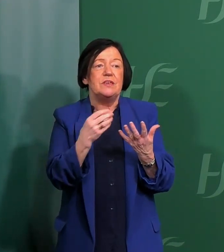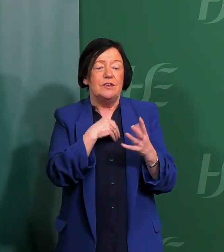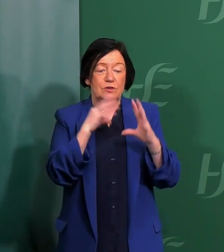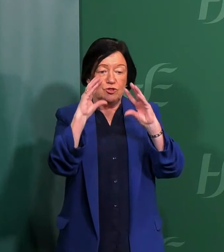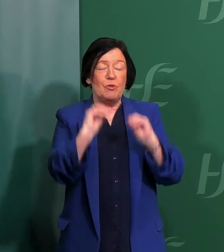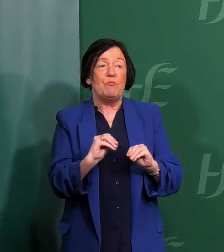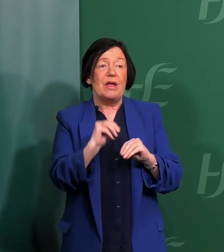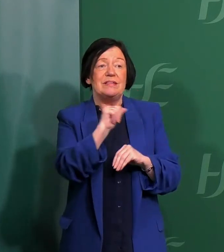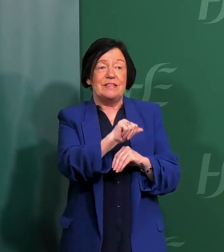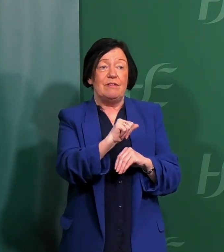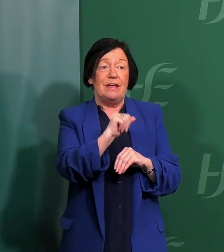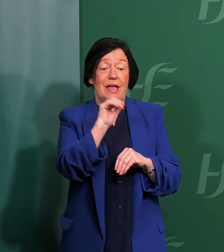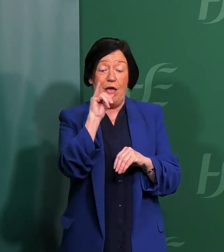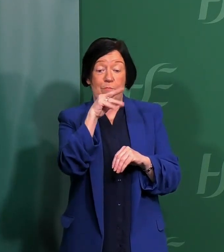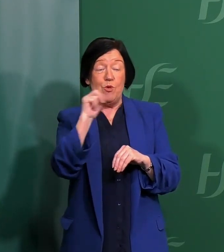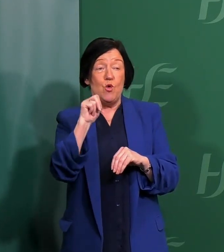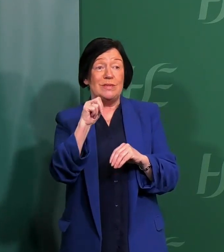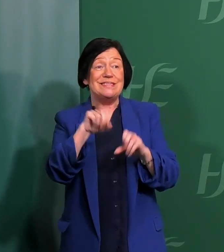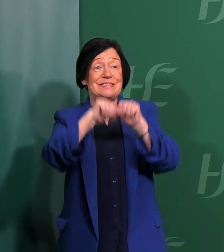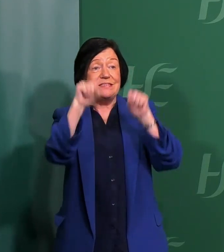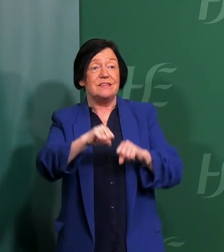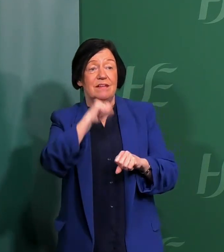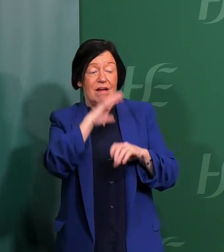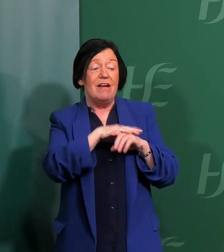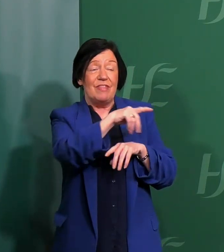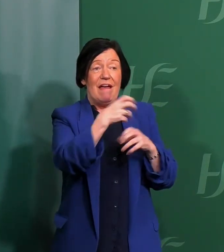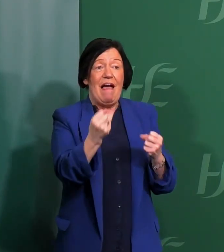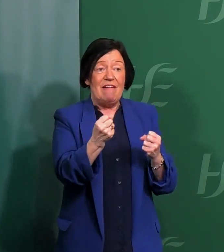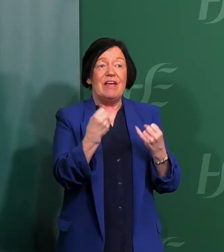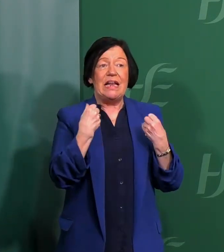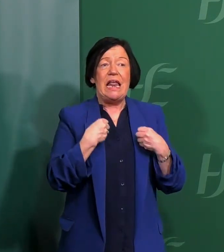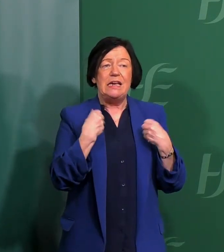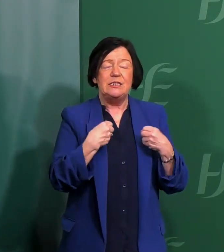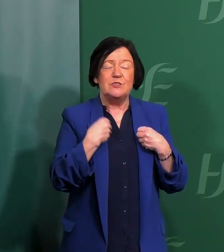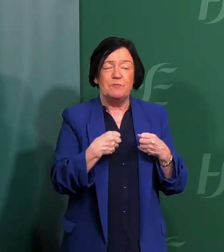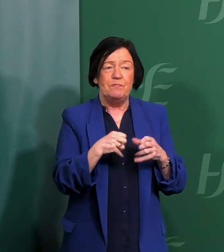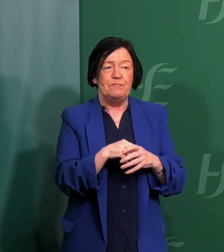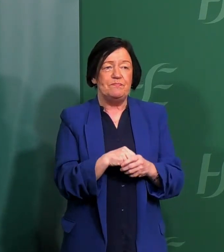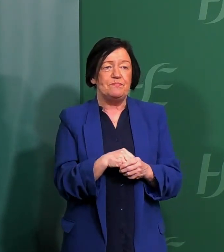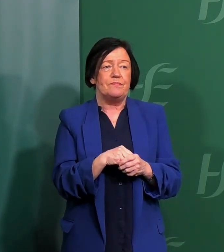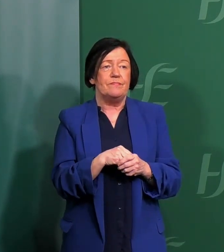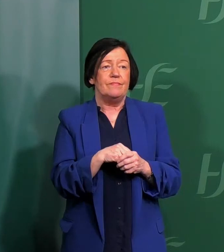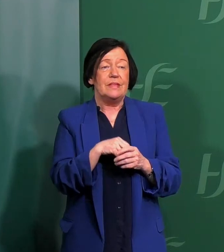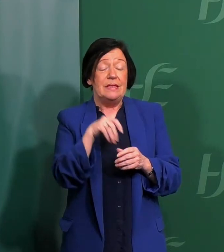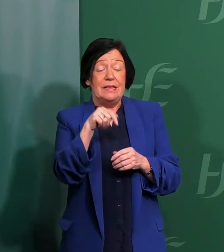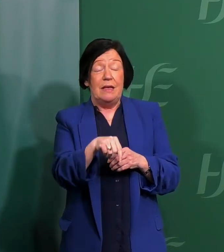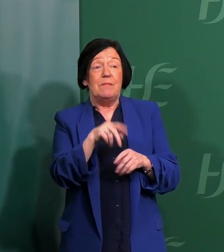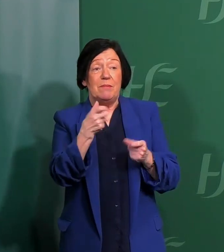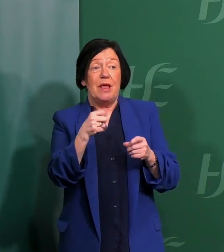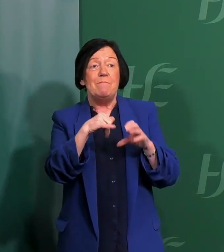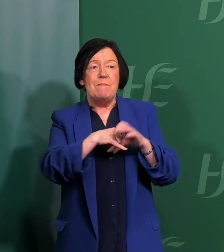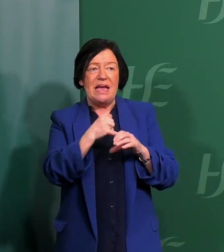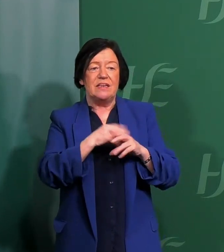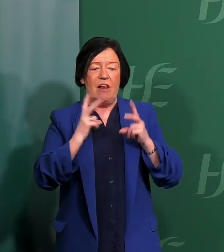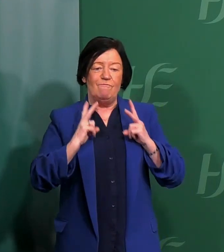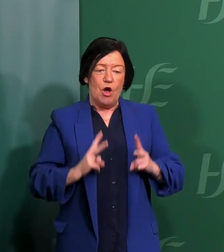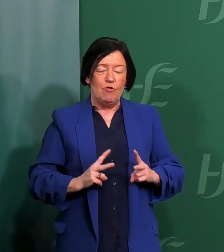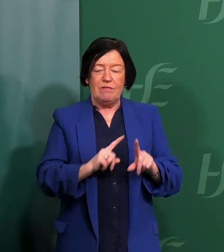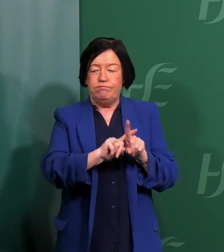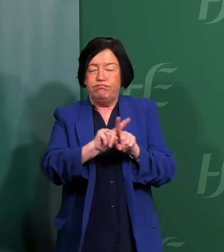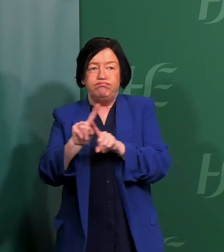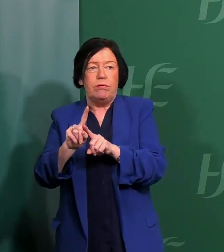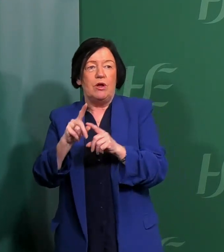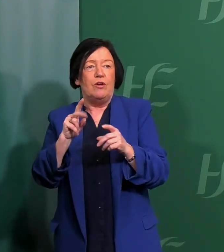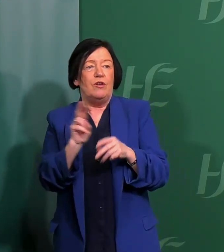suppress their immune system because of an underlying condition that they have. They may also be medically vulnerable for other reasons, such